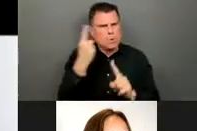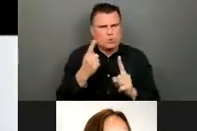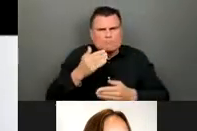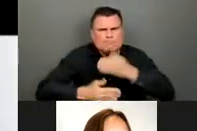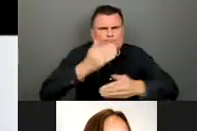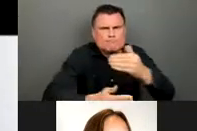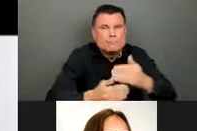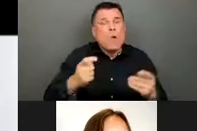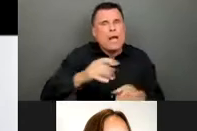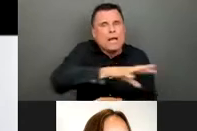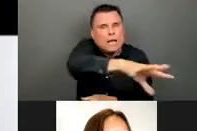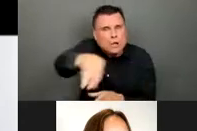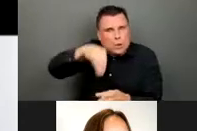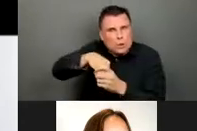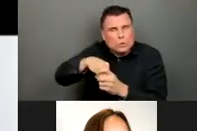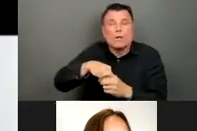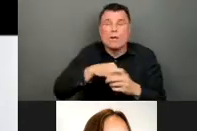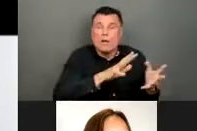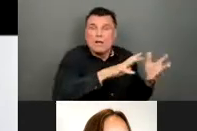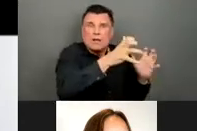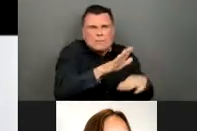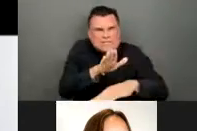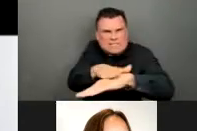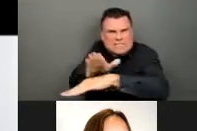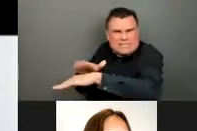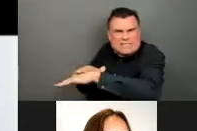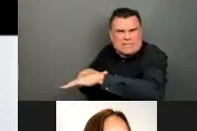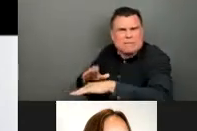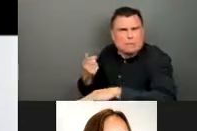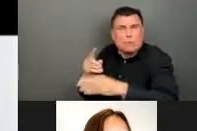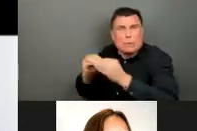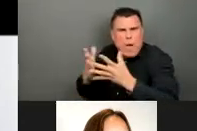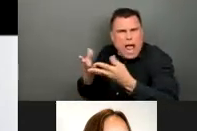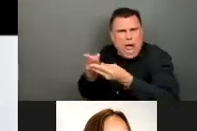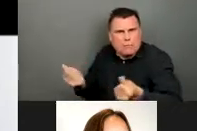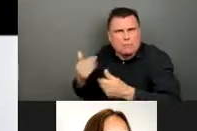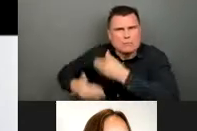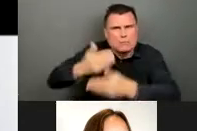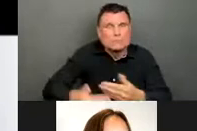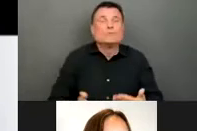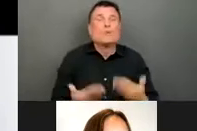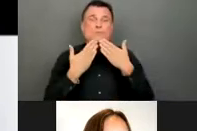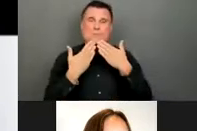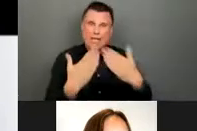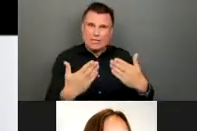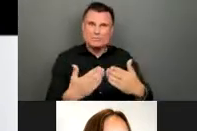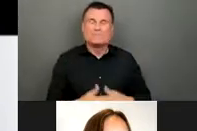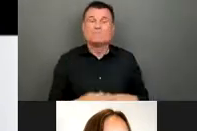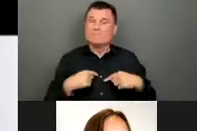warning and preparedness solutions to better manage risk and resilience. Thank you very much, and I look forward to the